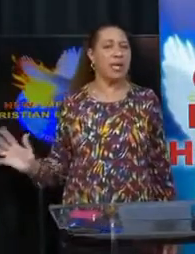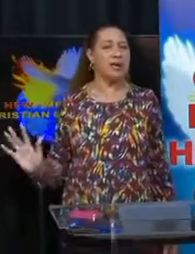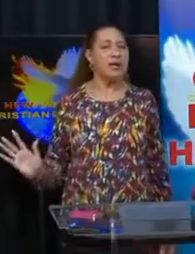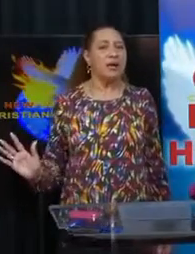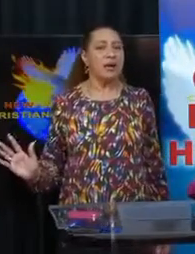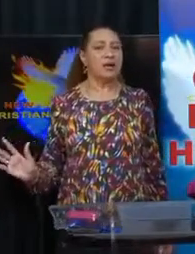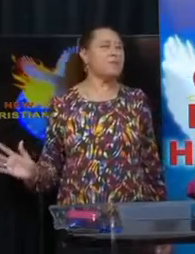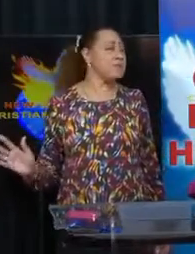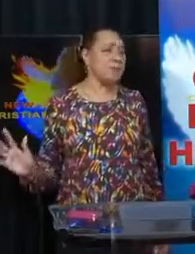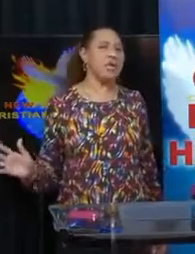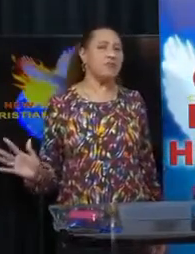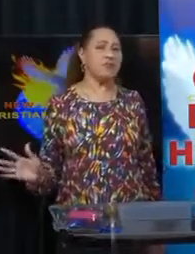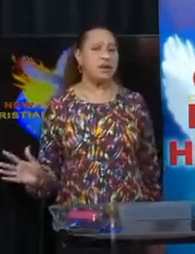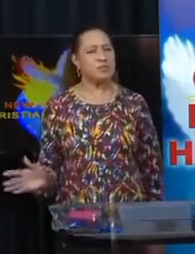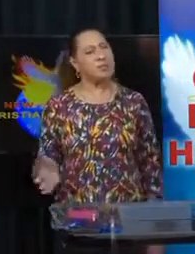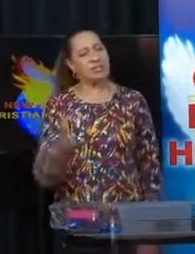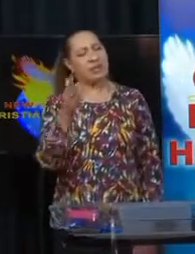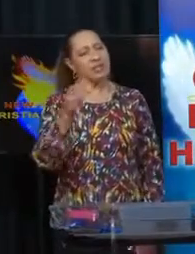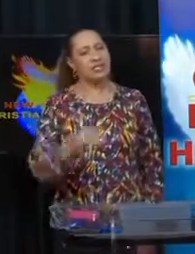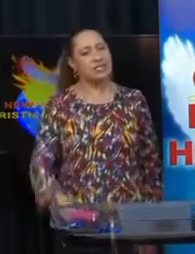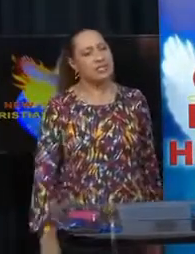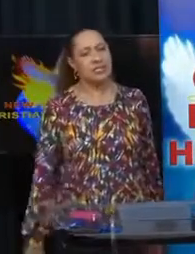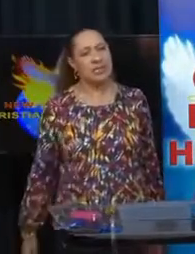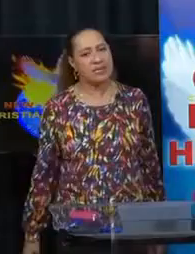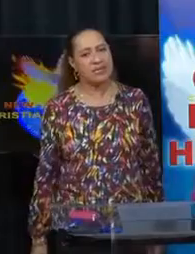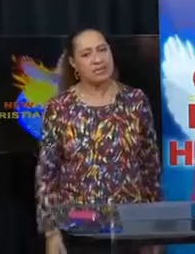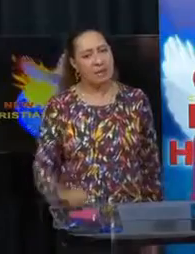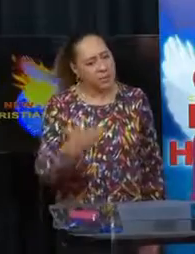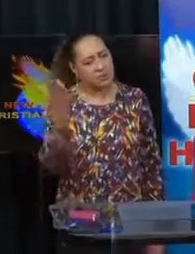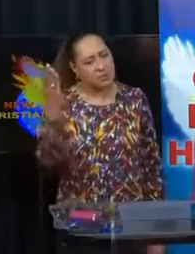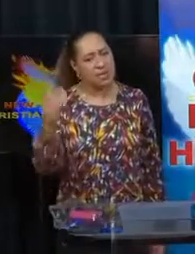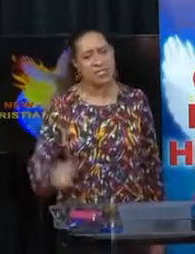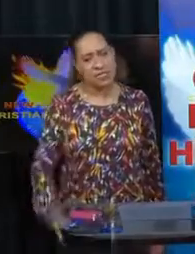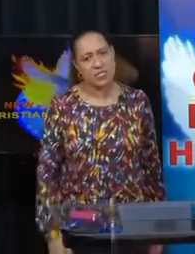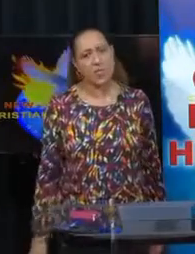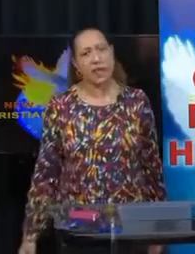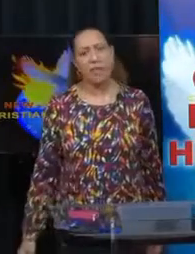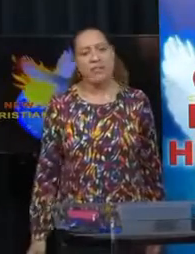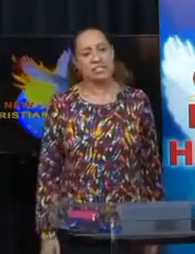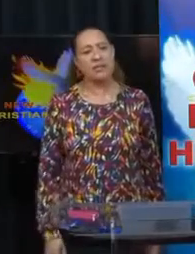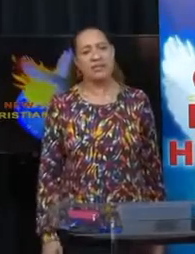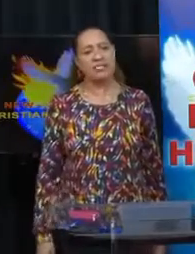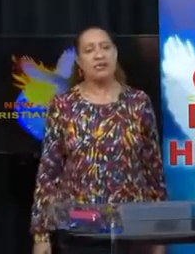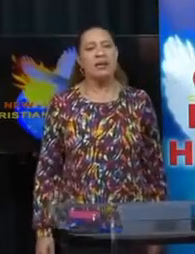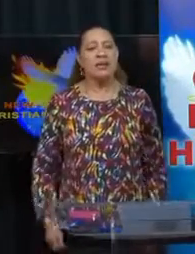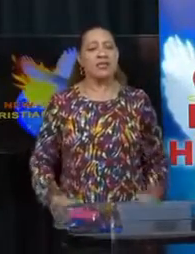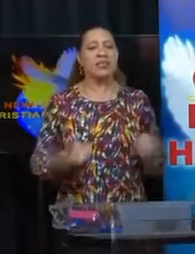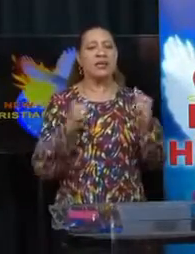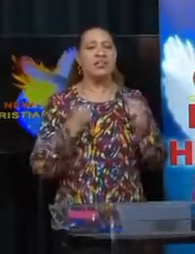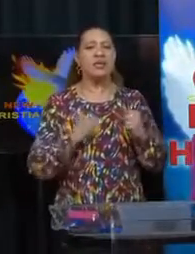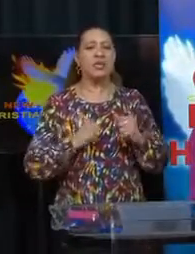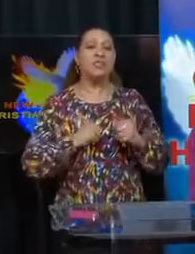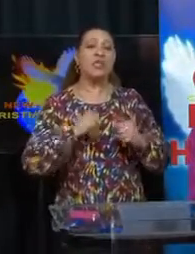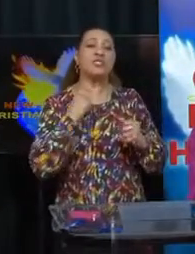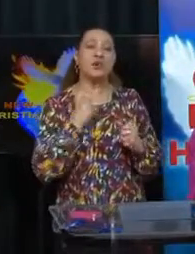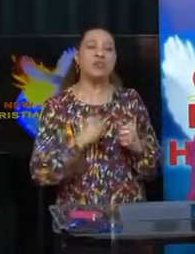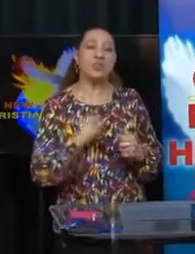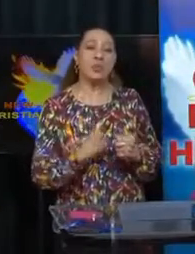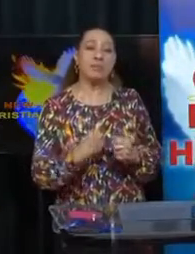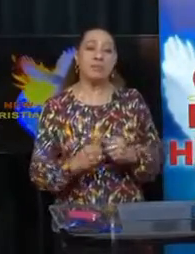from the pain of your life because I know it's not easy. I went through that as well. It's not easy. It's not easy when you feel so betrayed by the